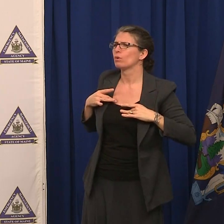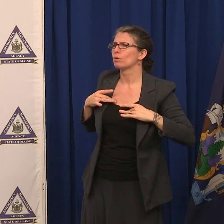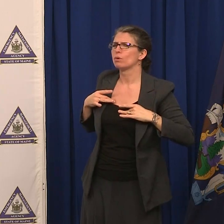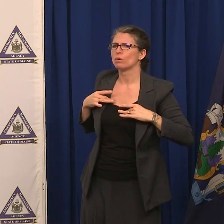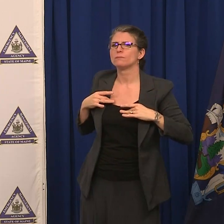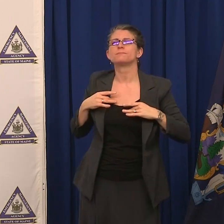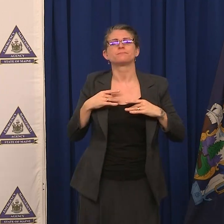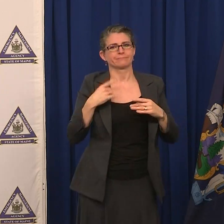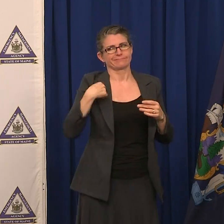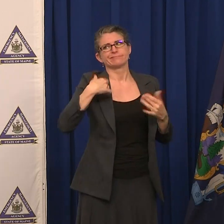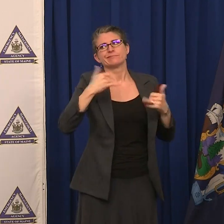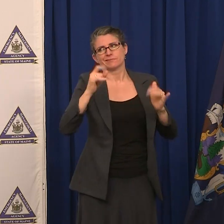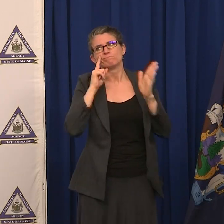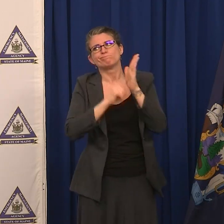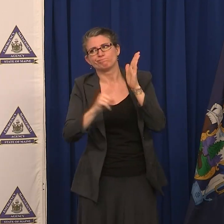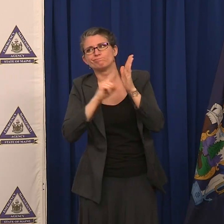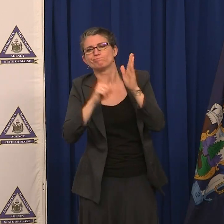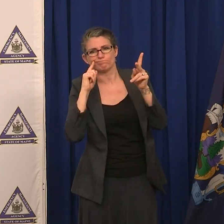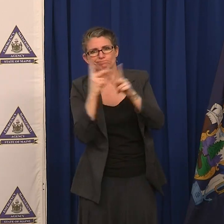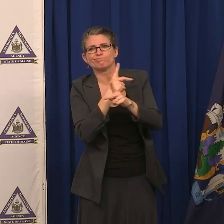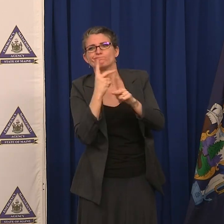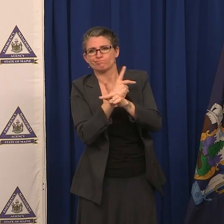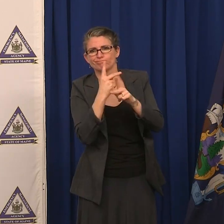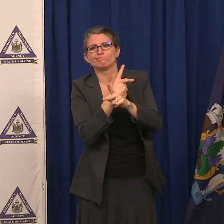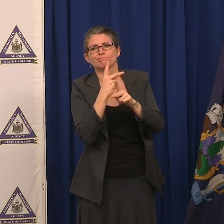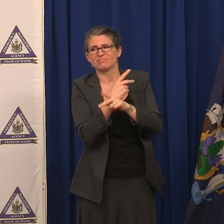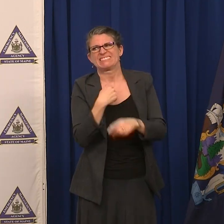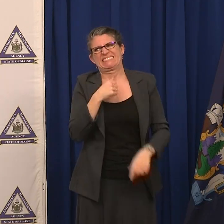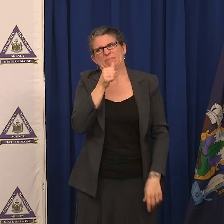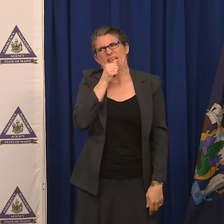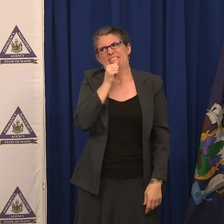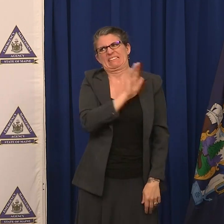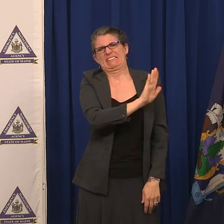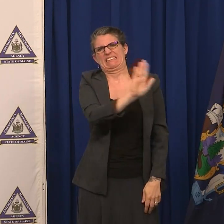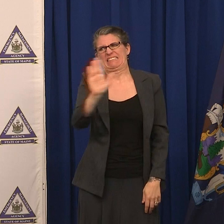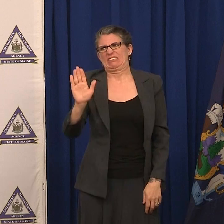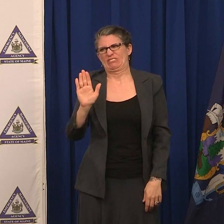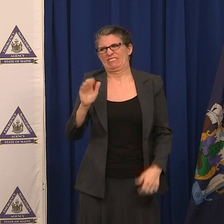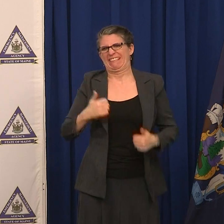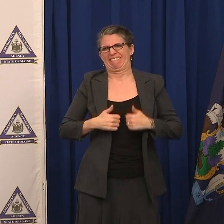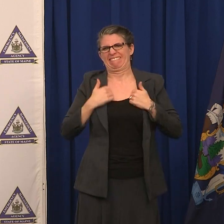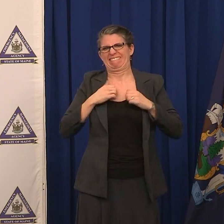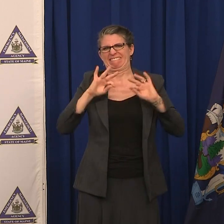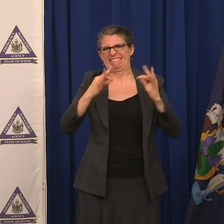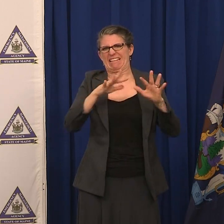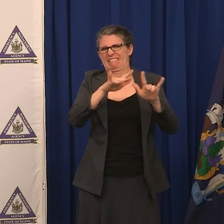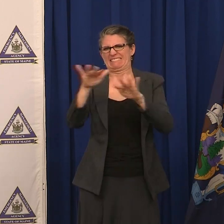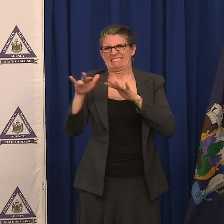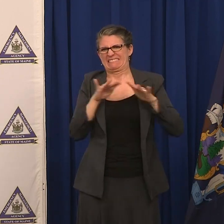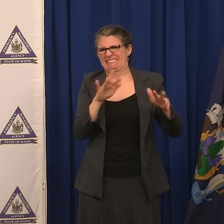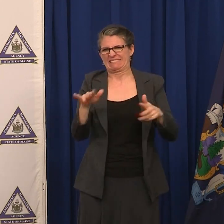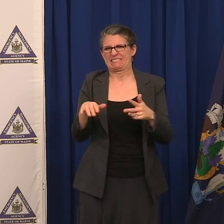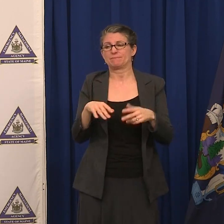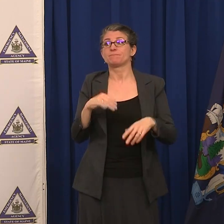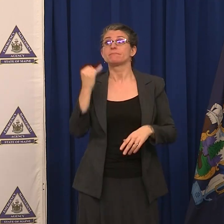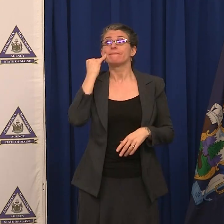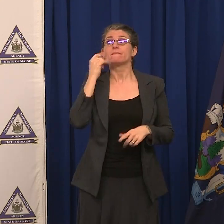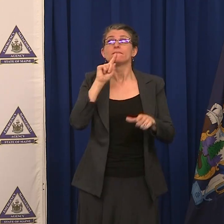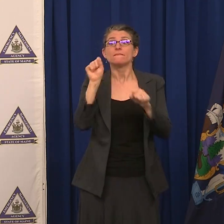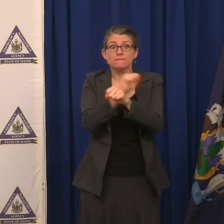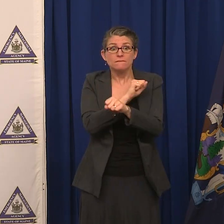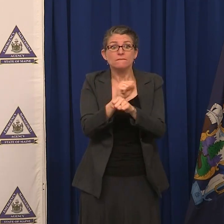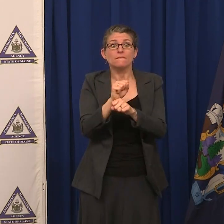For privacy reasons, if there's a public health risk that we uncover, we would report that. But if it was, say, community